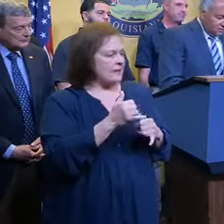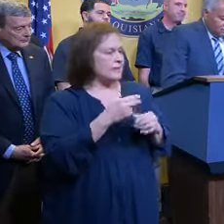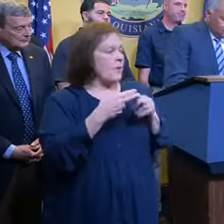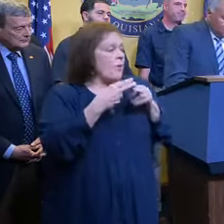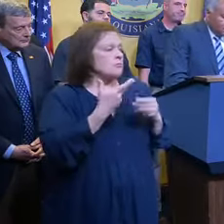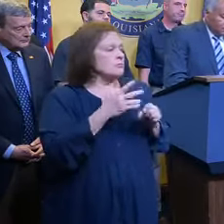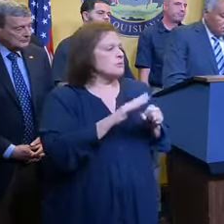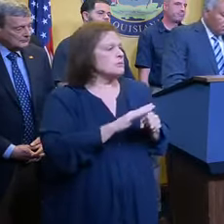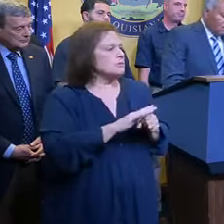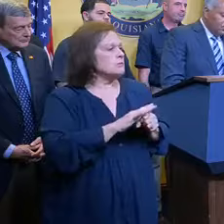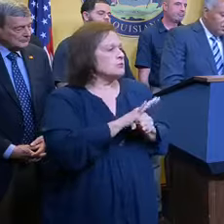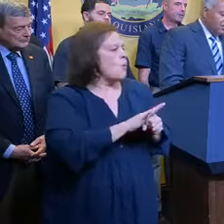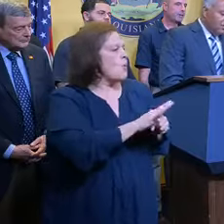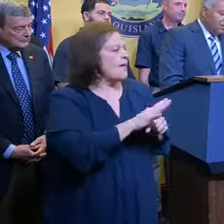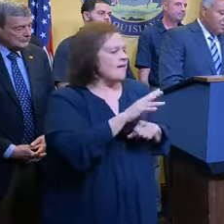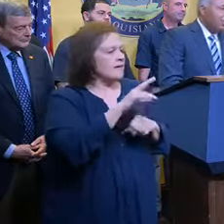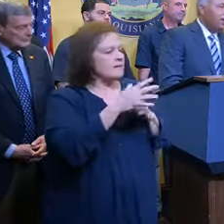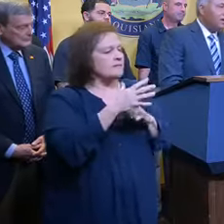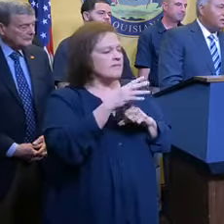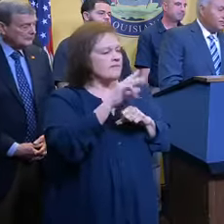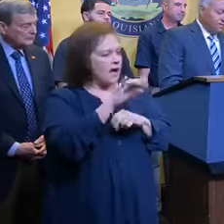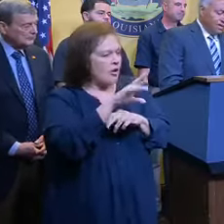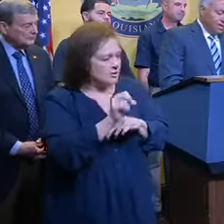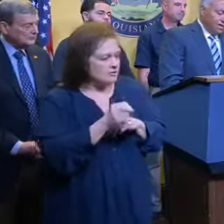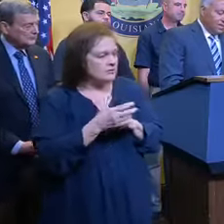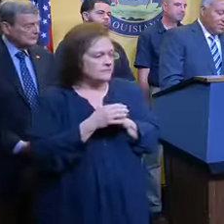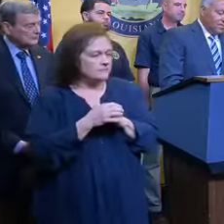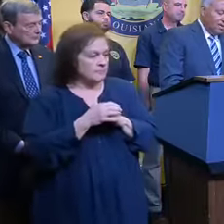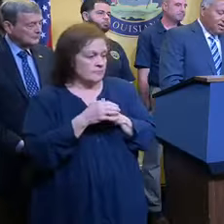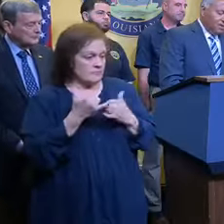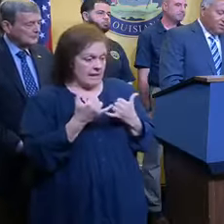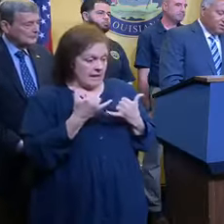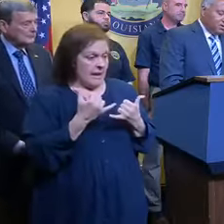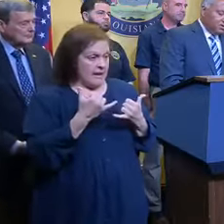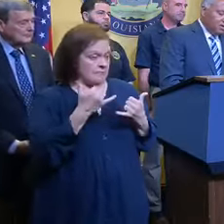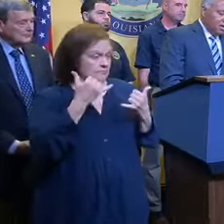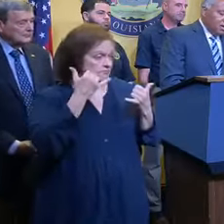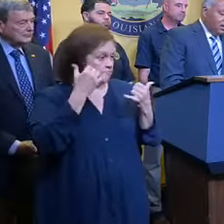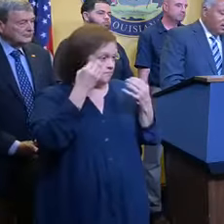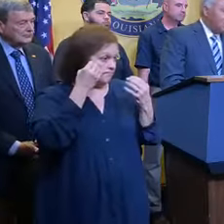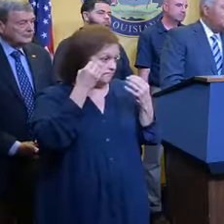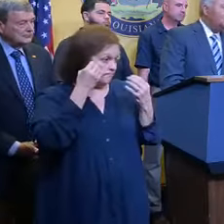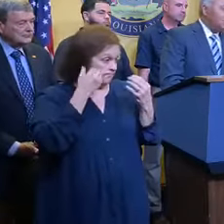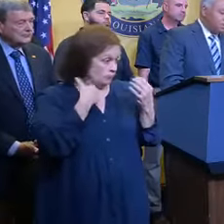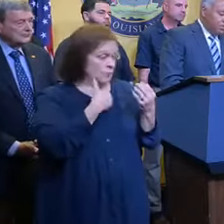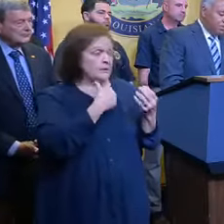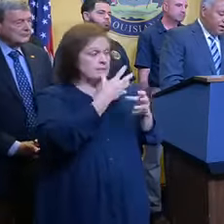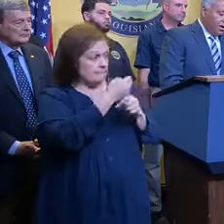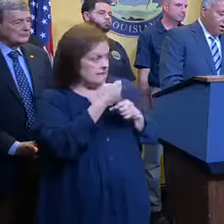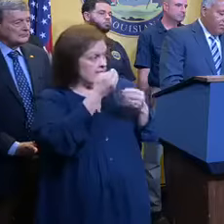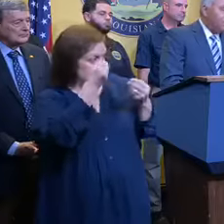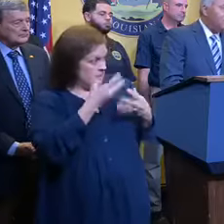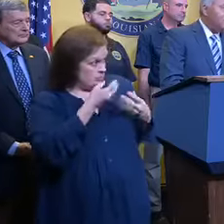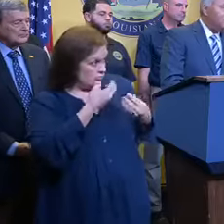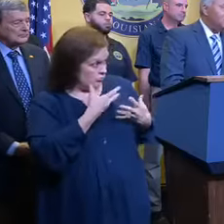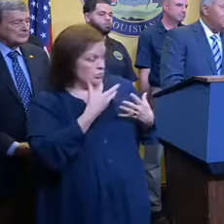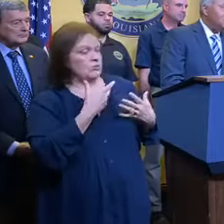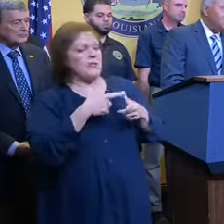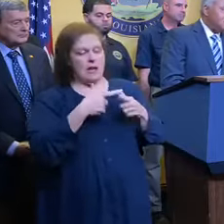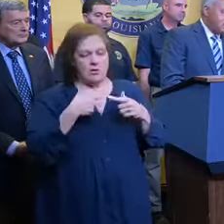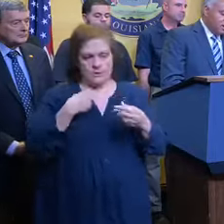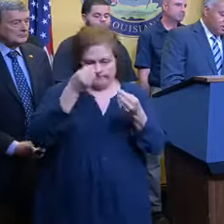coronavirus. Sheriff's Office has been proactive in disseminating information and taking steps to prepare our